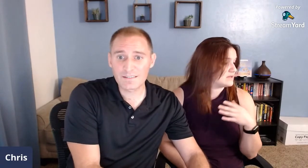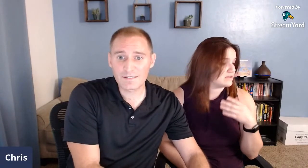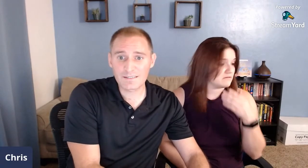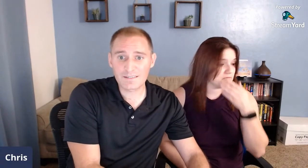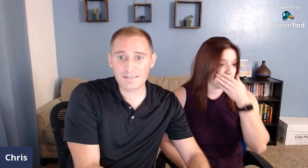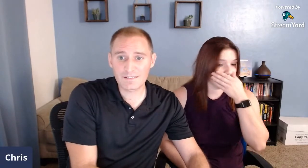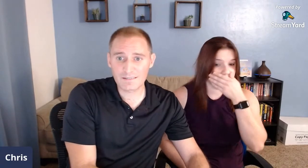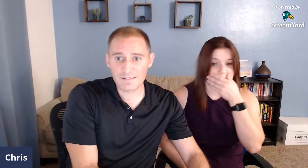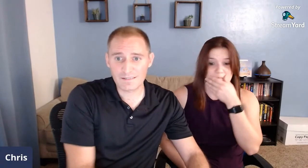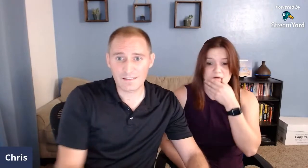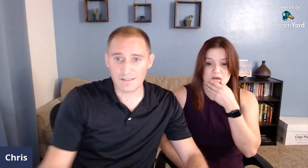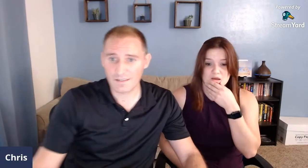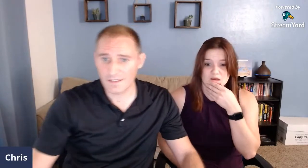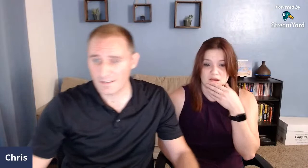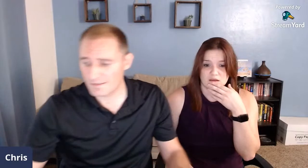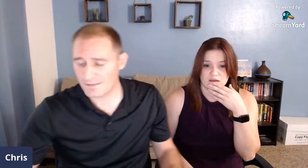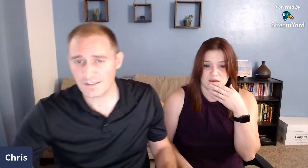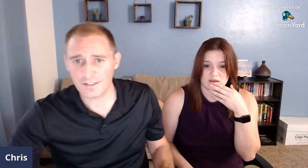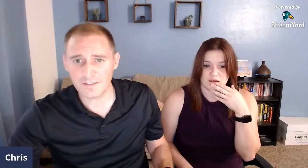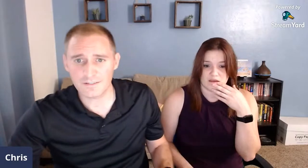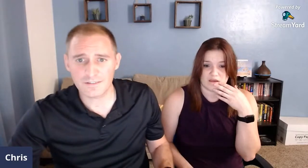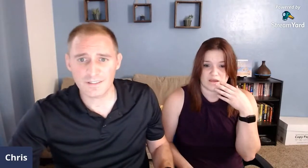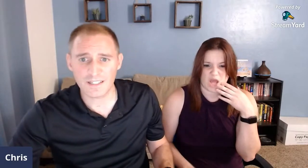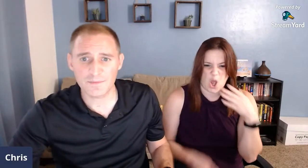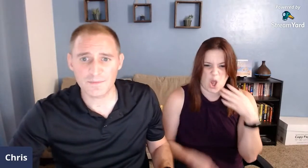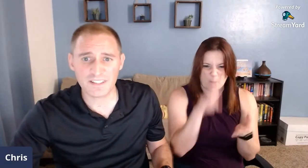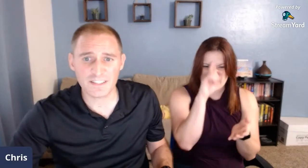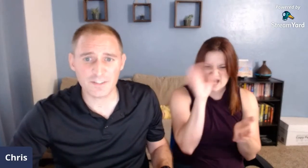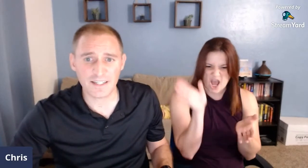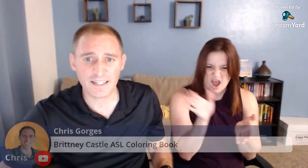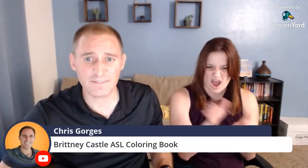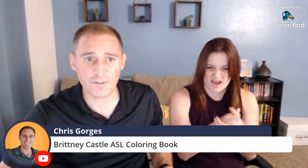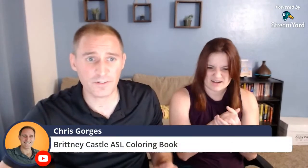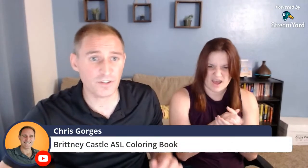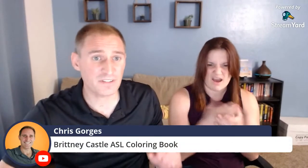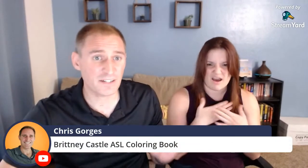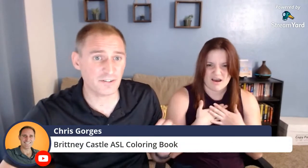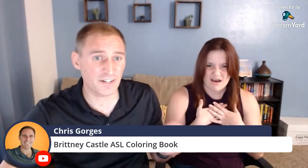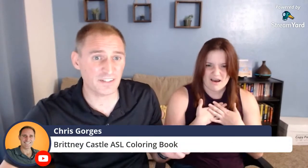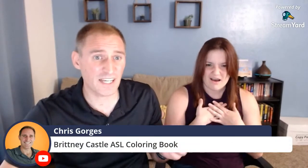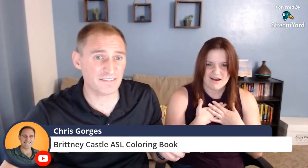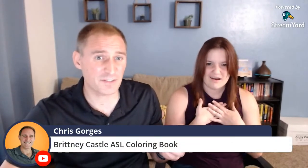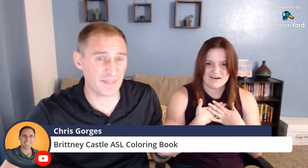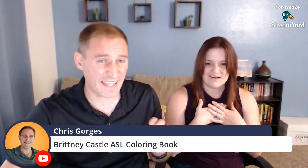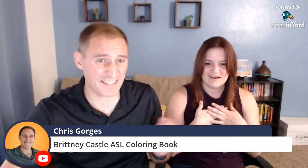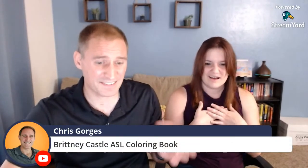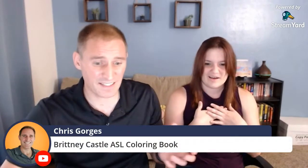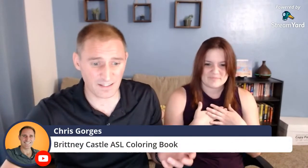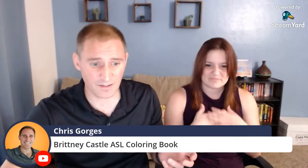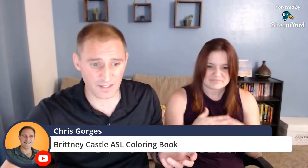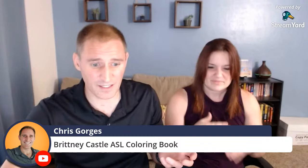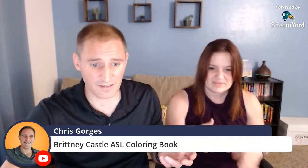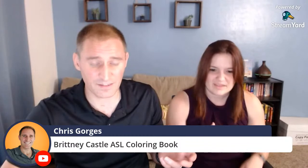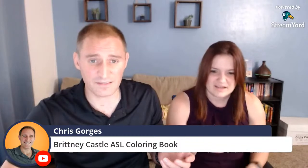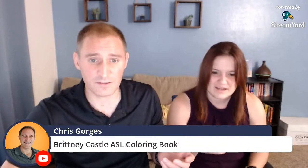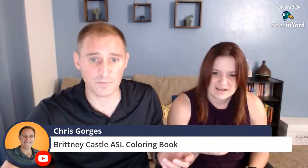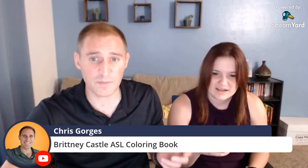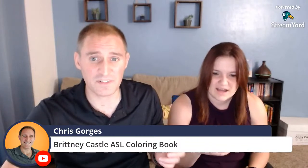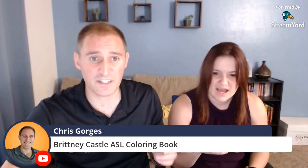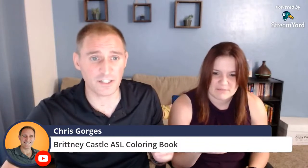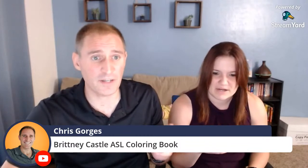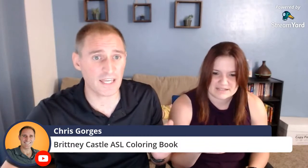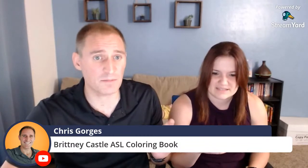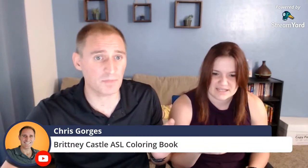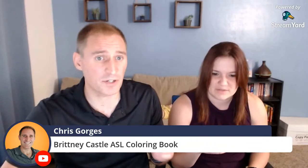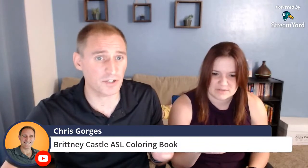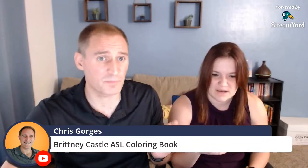I need to write that down. I found her on Instagram. so I'm just going to go ahead, for those that are on the live stream, they can't see the Zoom,